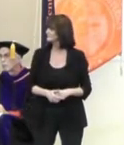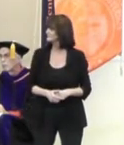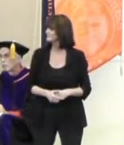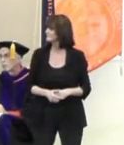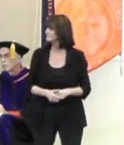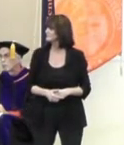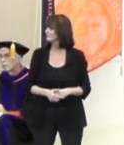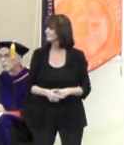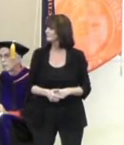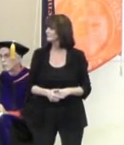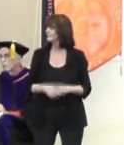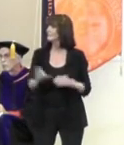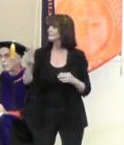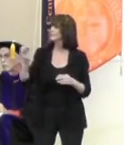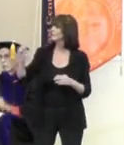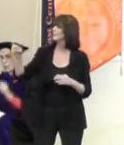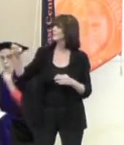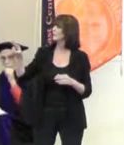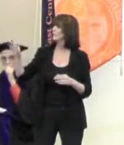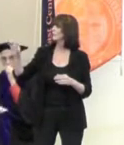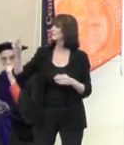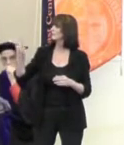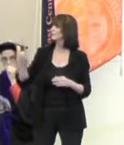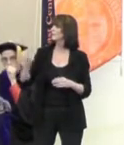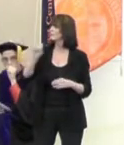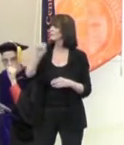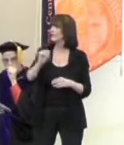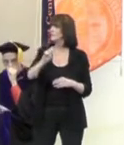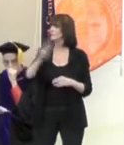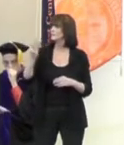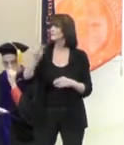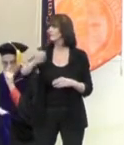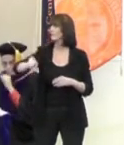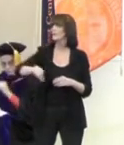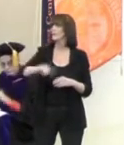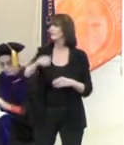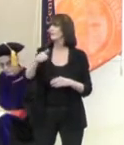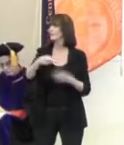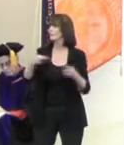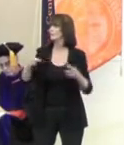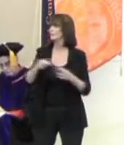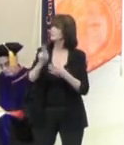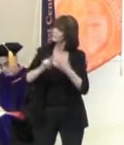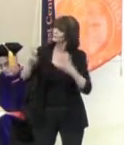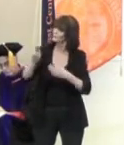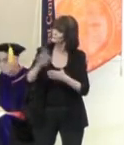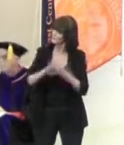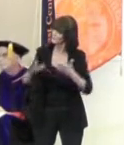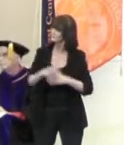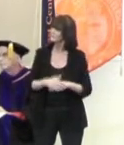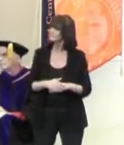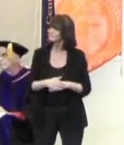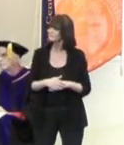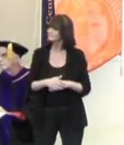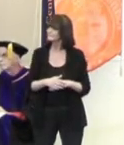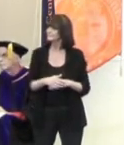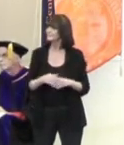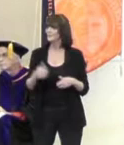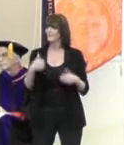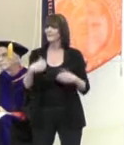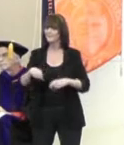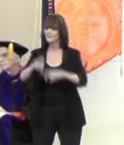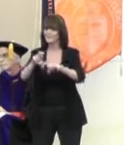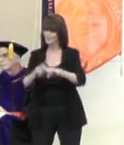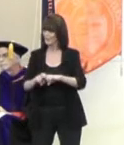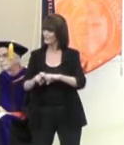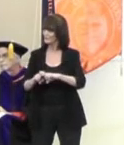It was at Weatherford on the Southwestern Regional, another regional university campus, in folding chairs on